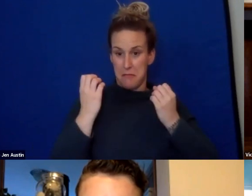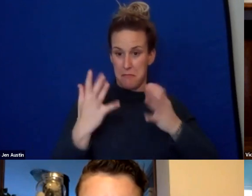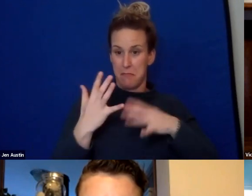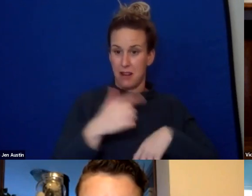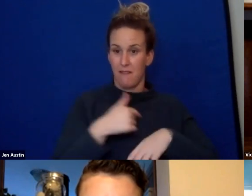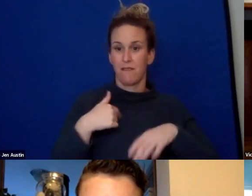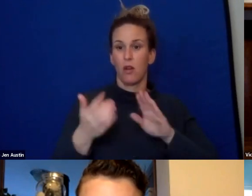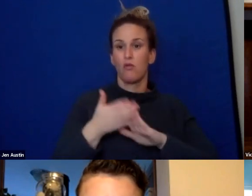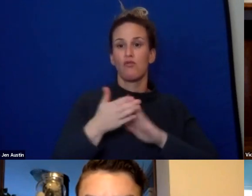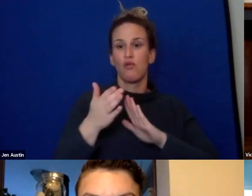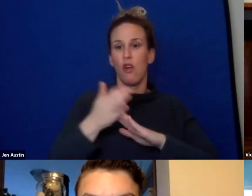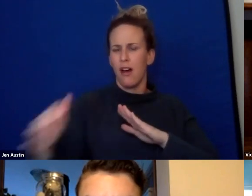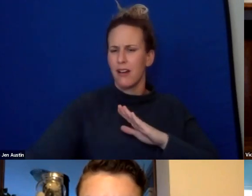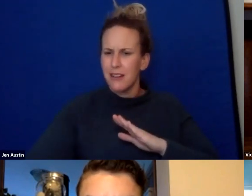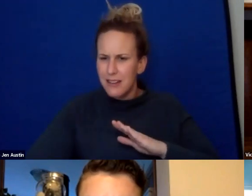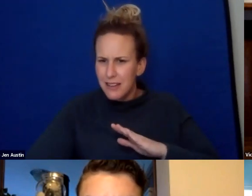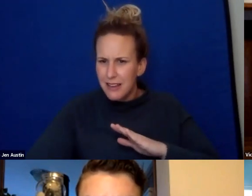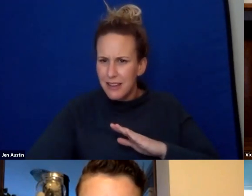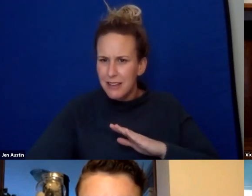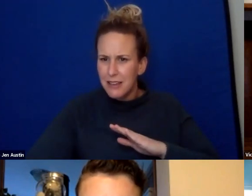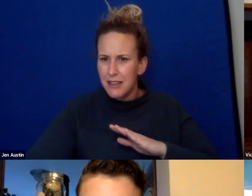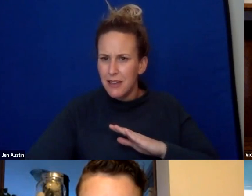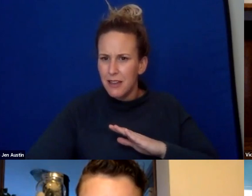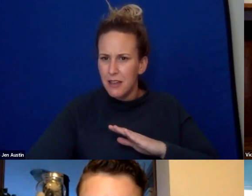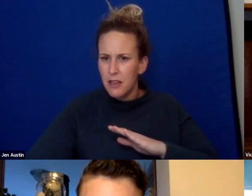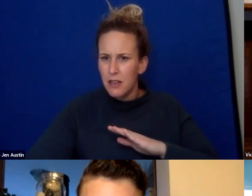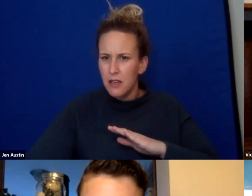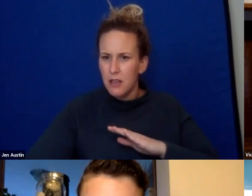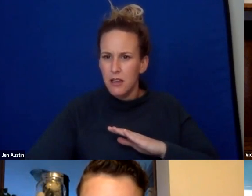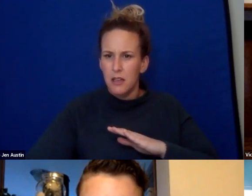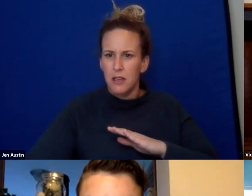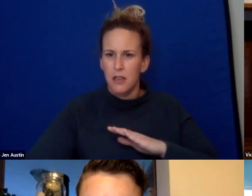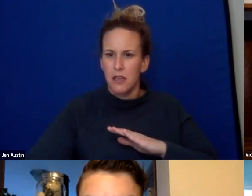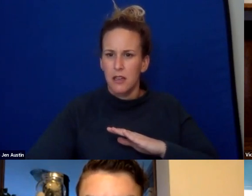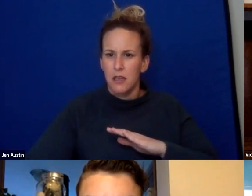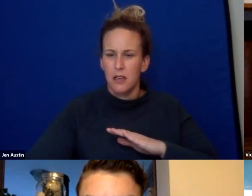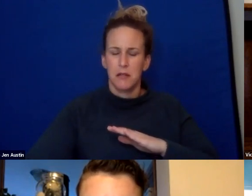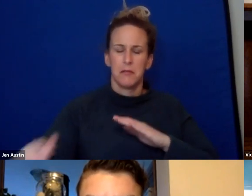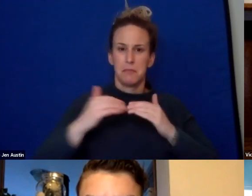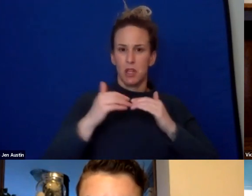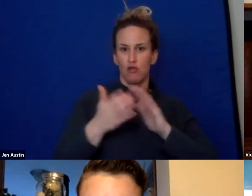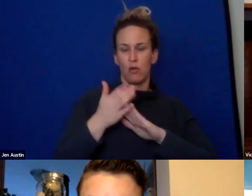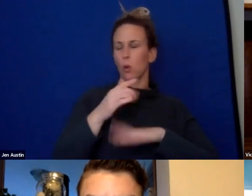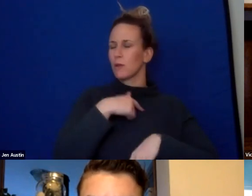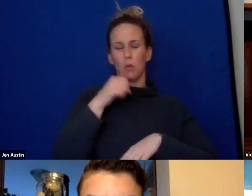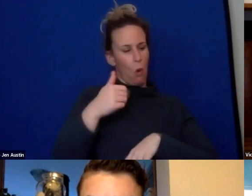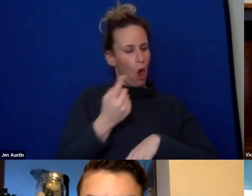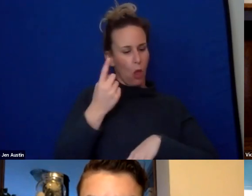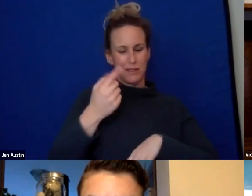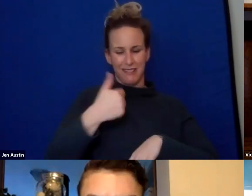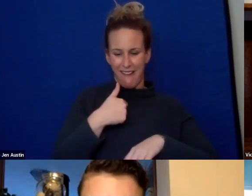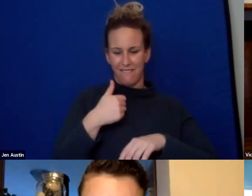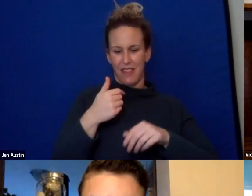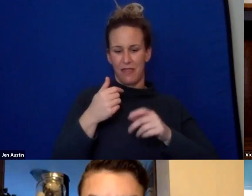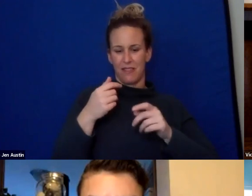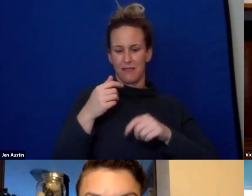run programs get tapped to be on the planning committees for our states we do not always have the space to do deep dives into the